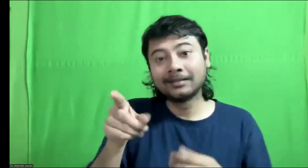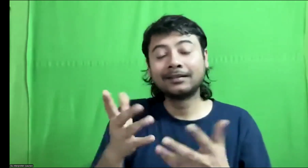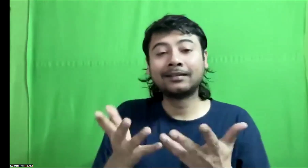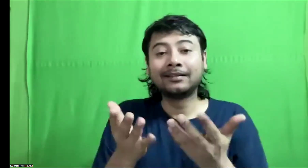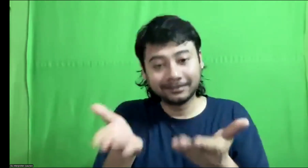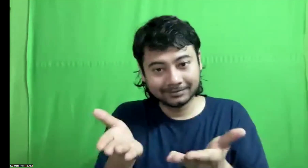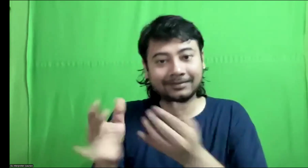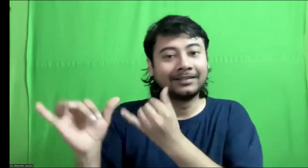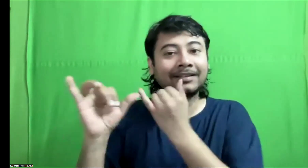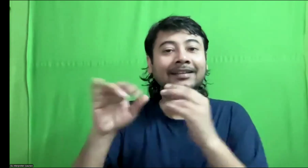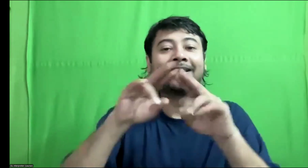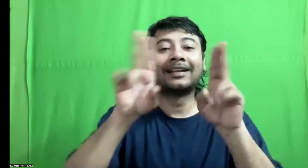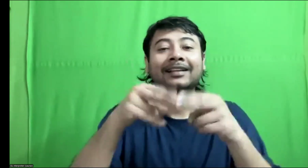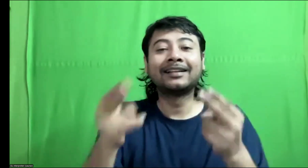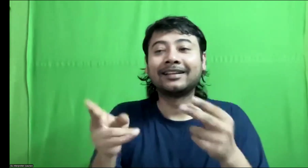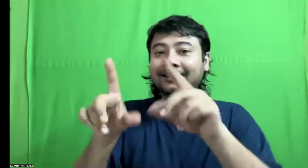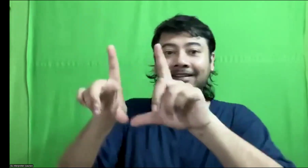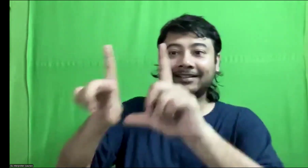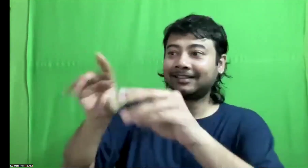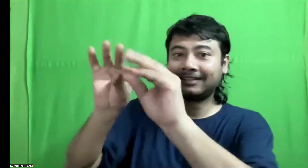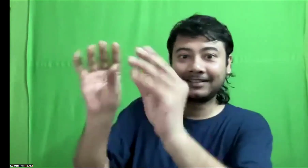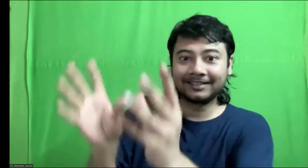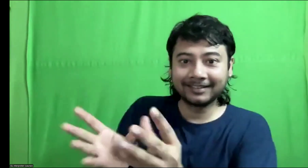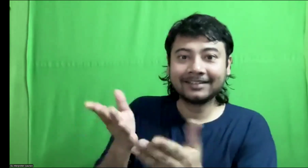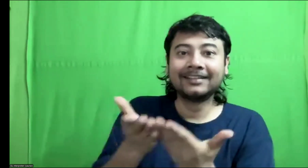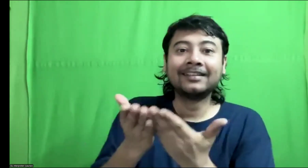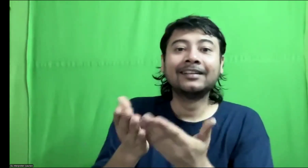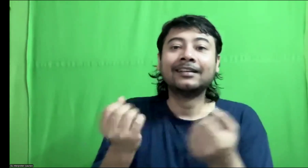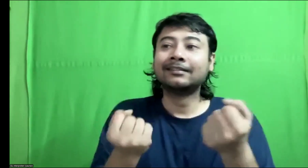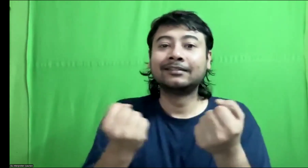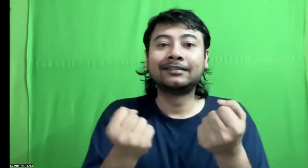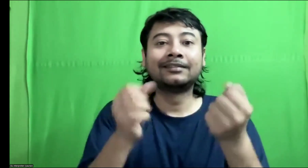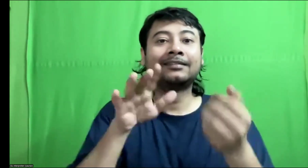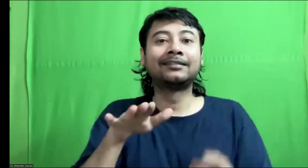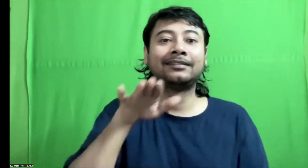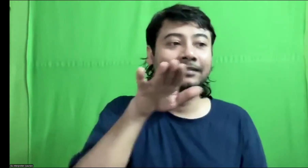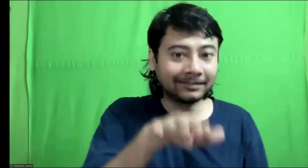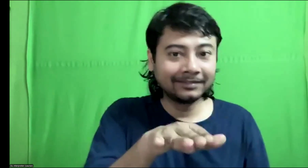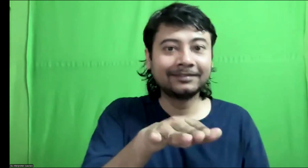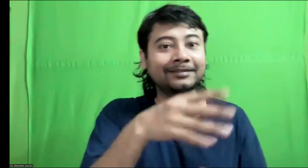it. So this month, all devotees are busy. Very, very busy month.